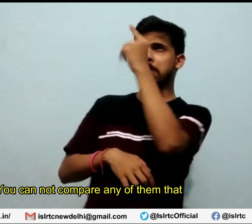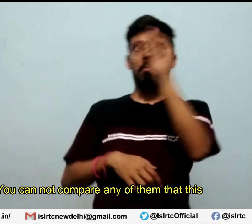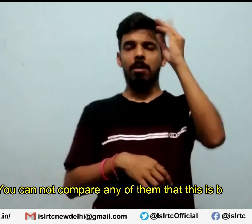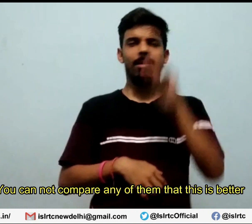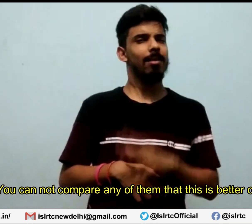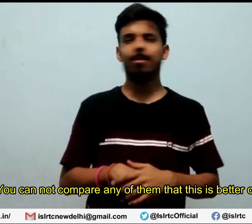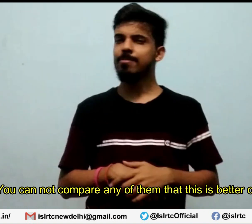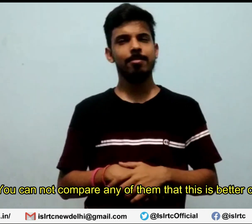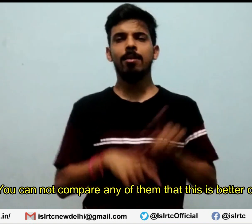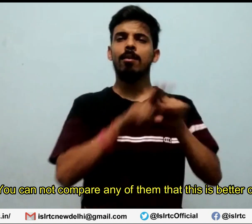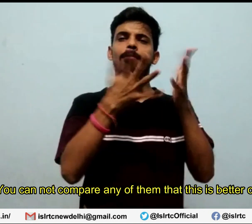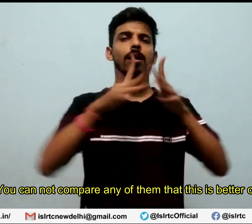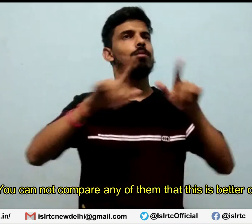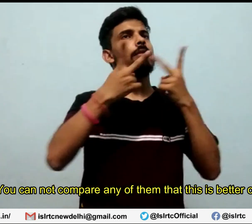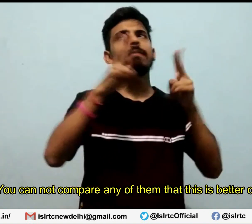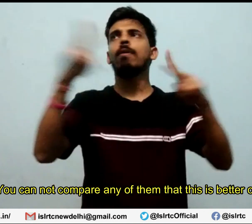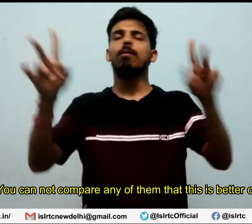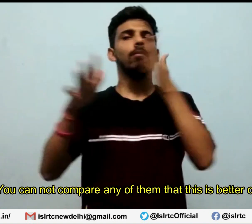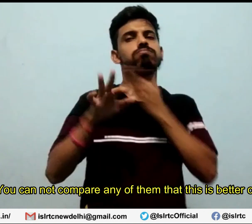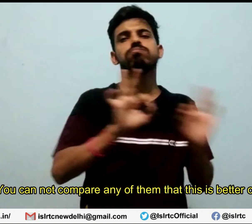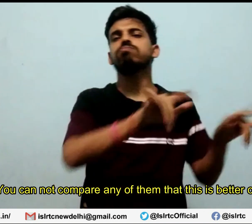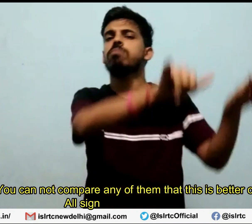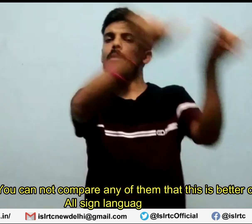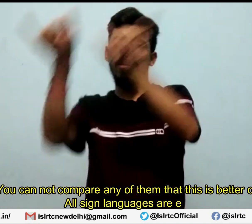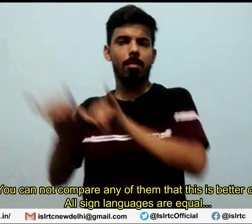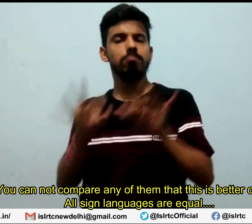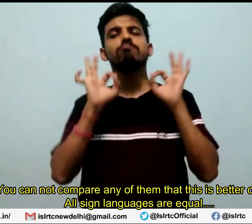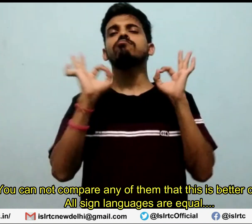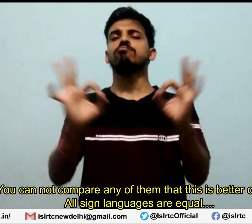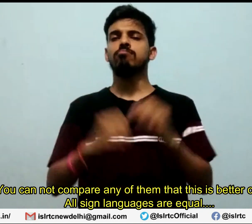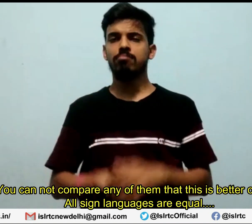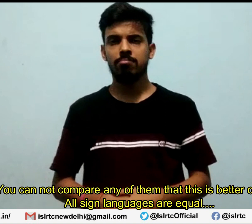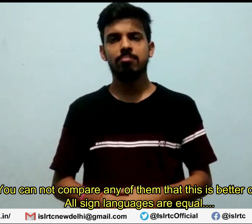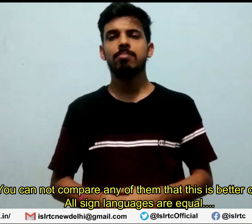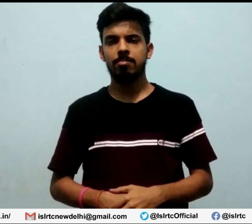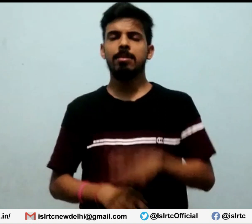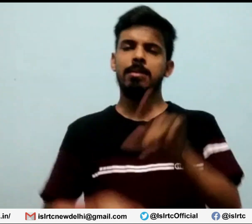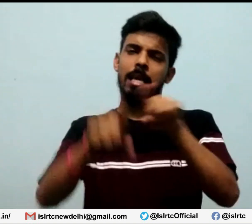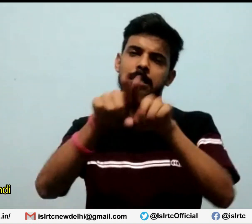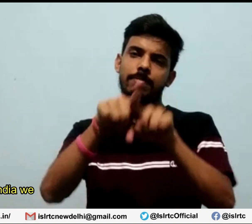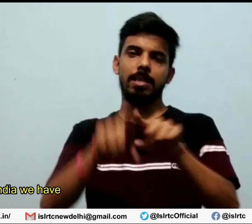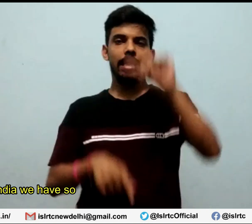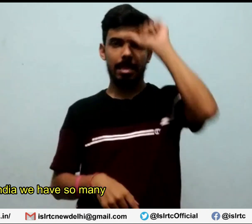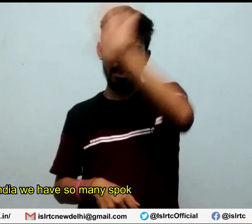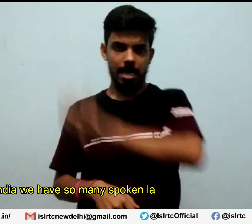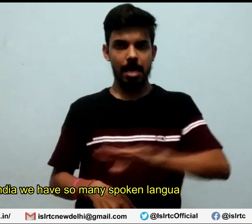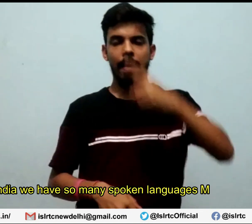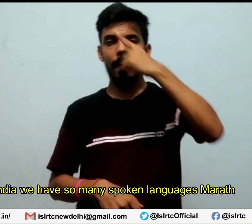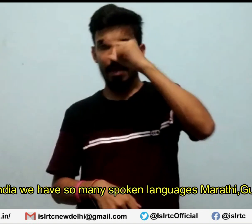Example, in India, Marathi, Gujarati, Bengali, Malayalam and other languages, these spoken languages are